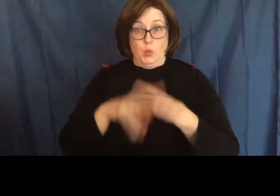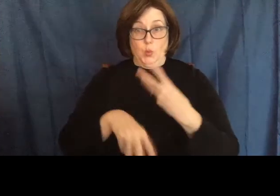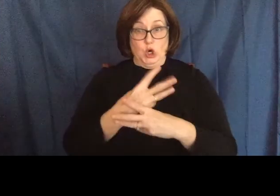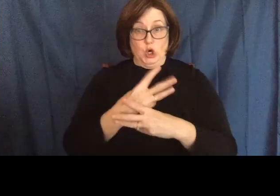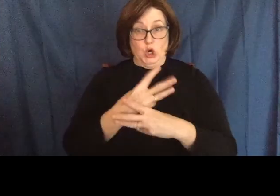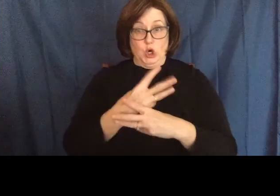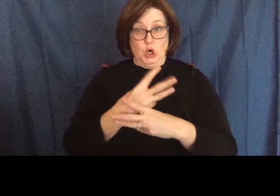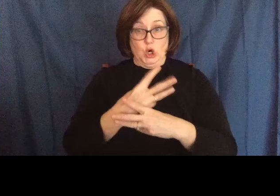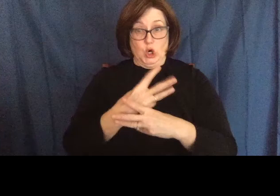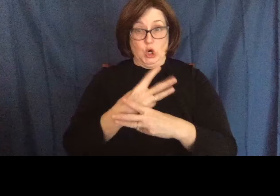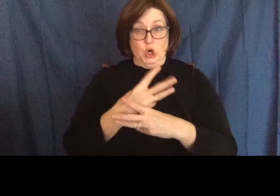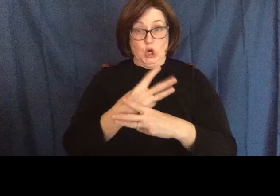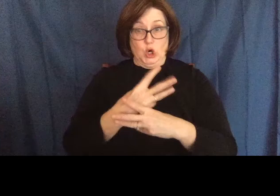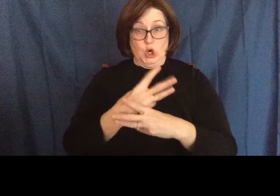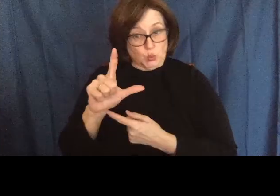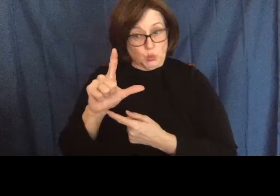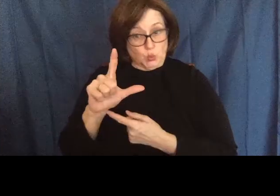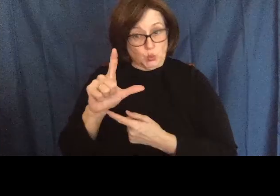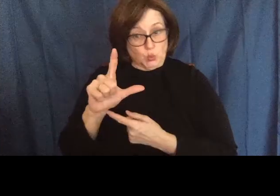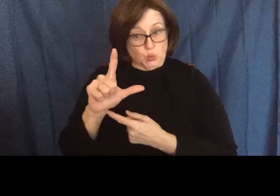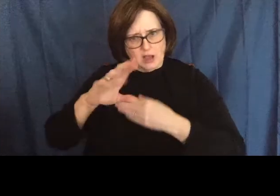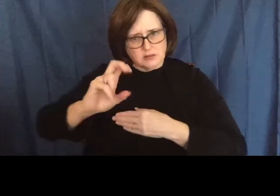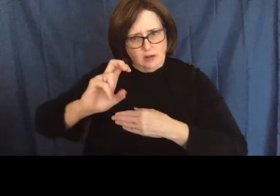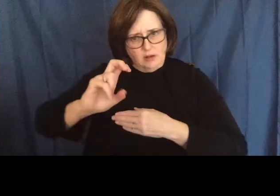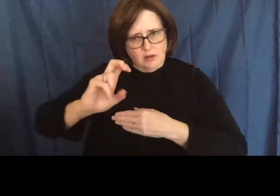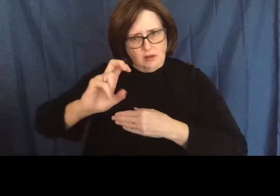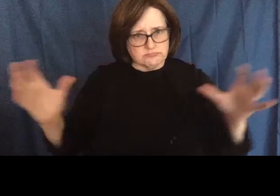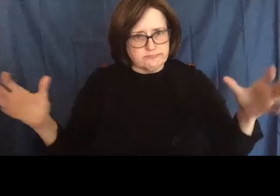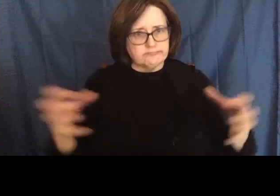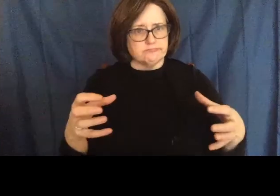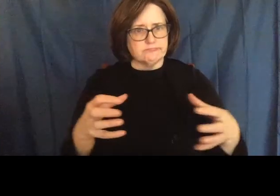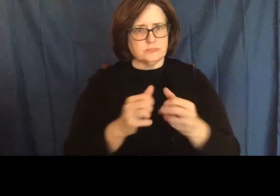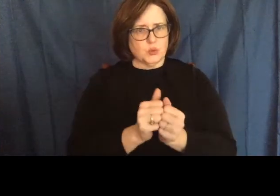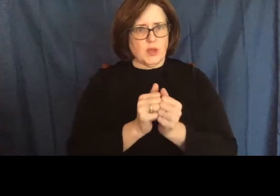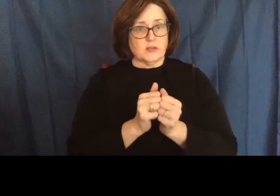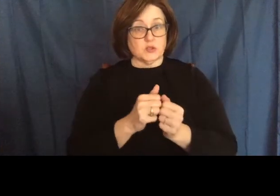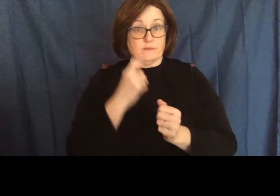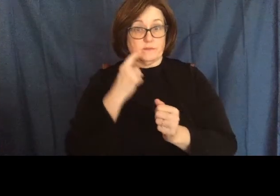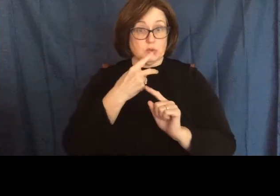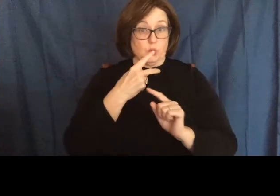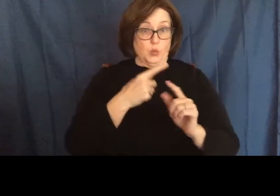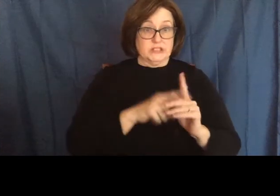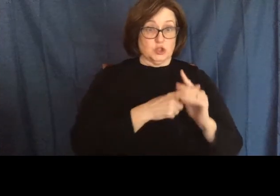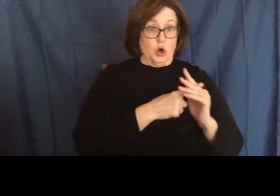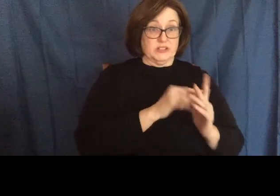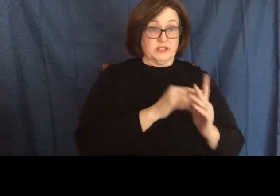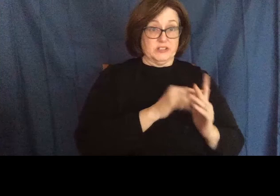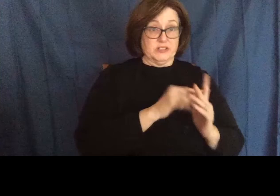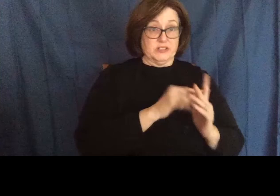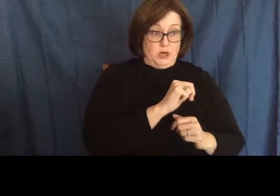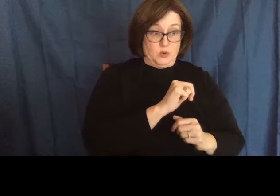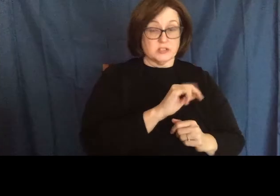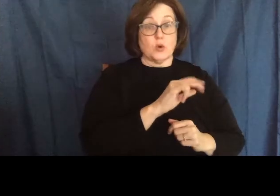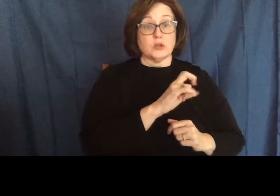We launched it in January of this year, so we had 2 months of believing we'd be moving forward with our launch before COVID hit